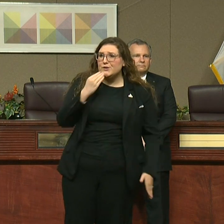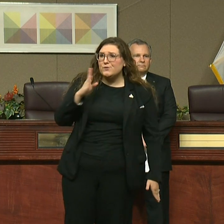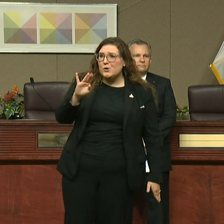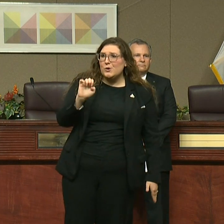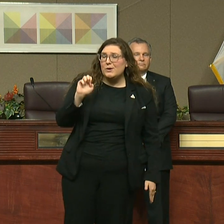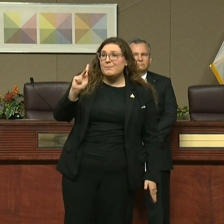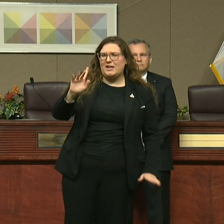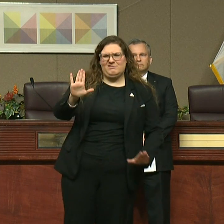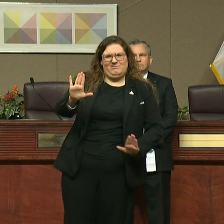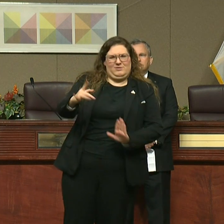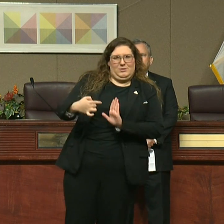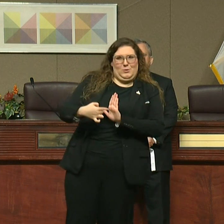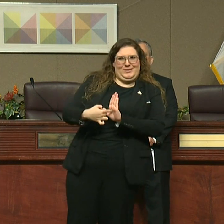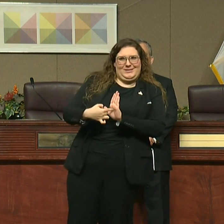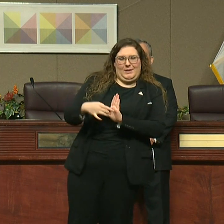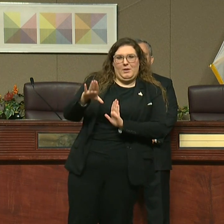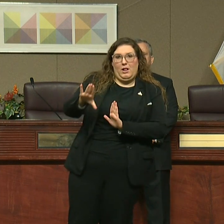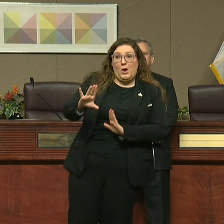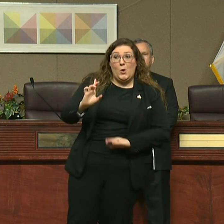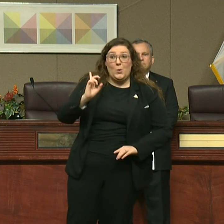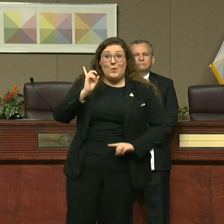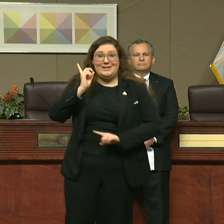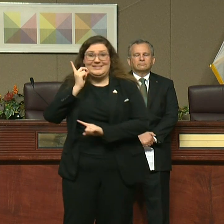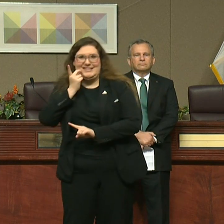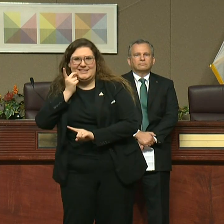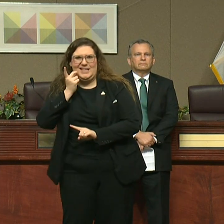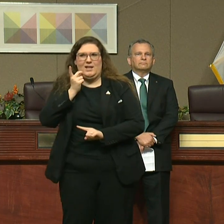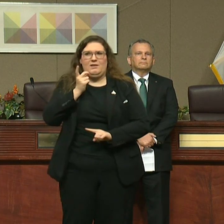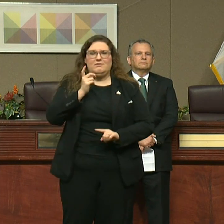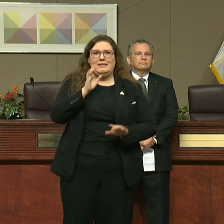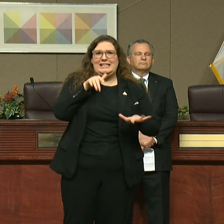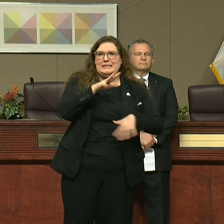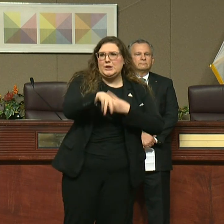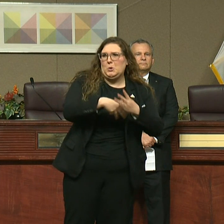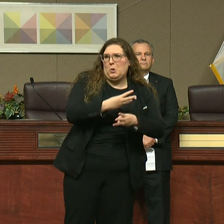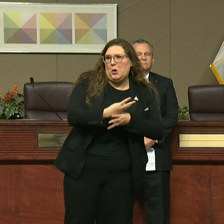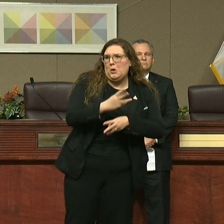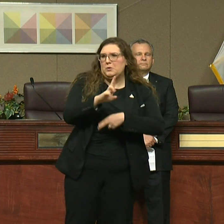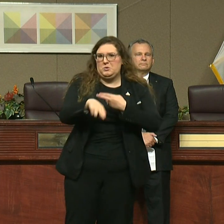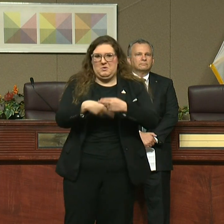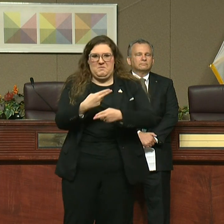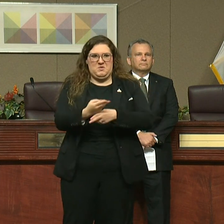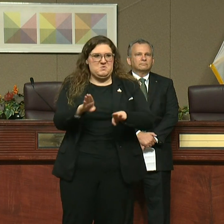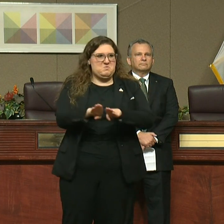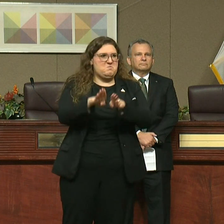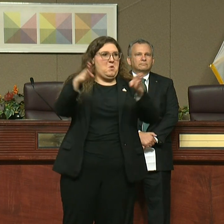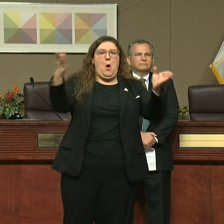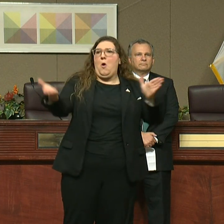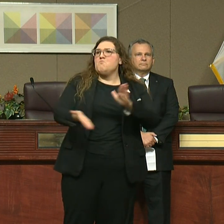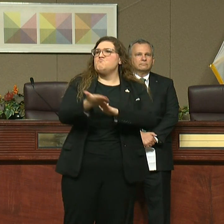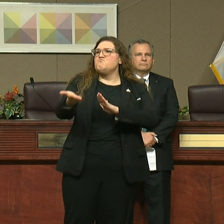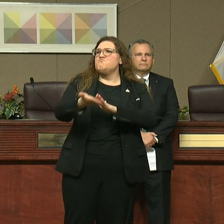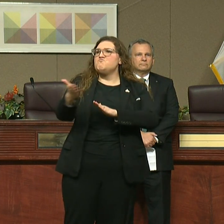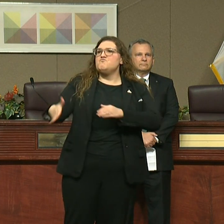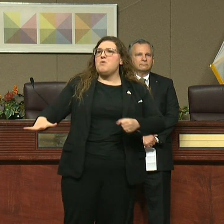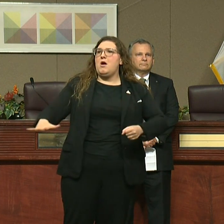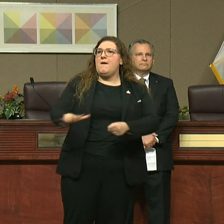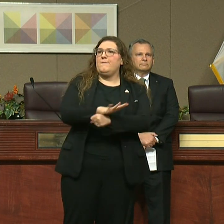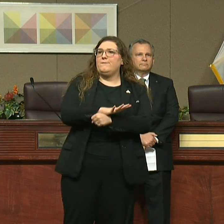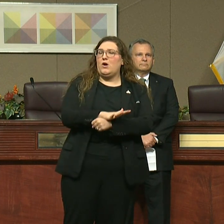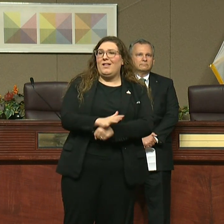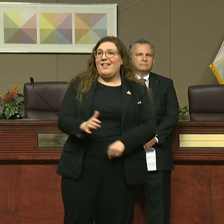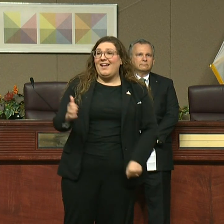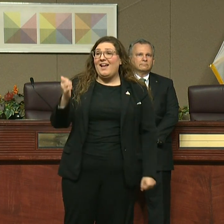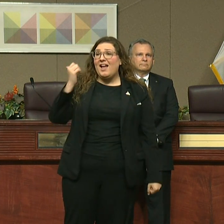receives, when Disney and all of them are working fully, each day there are